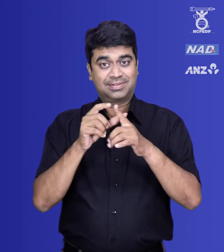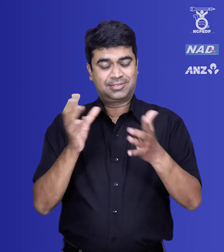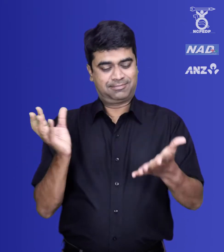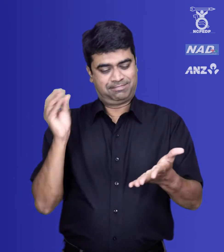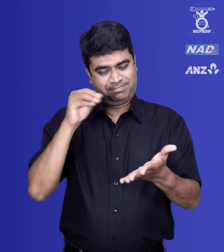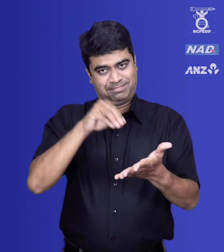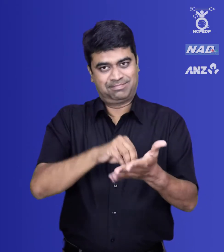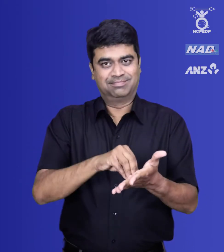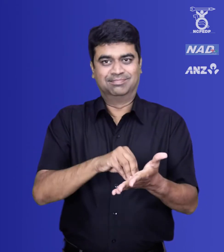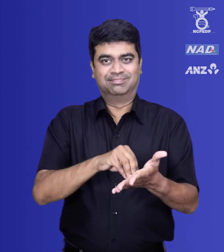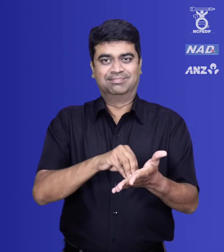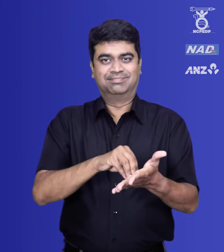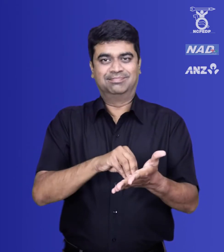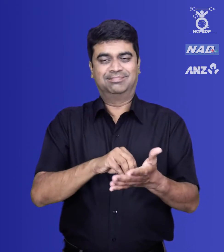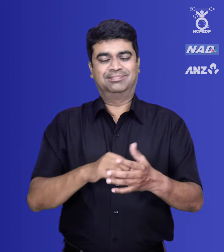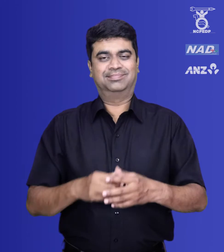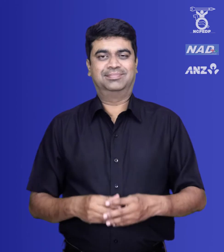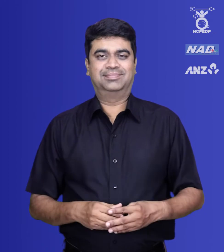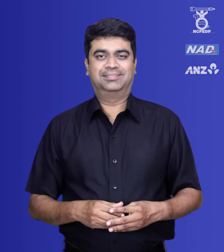universities, colleges and schools.